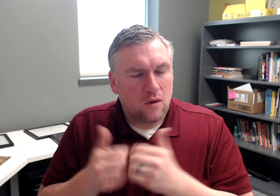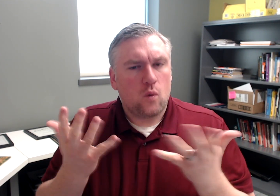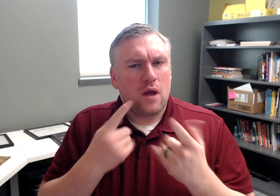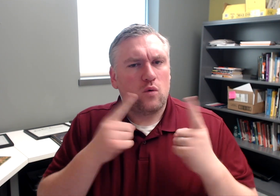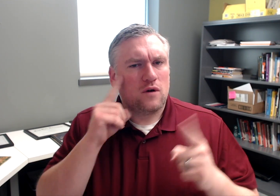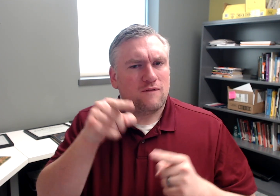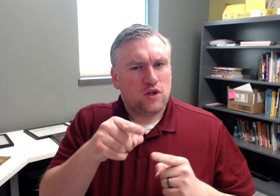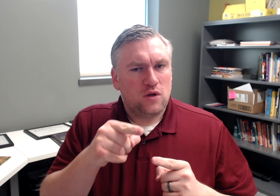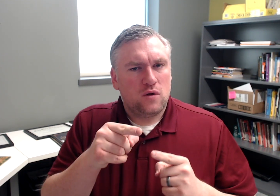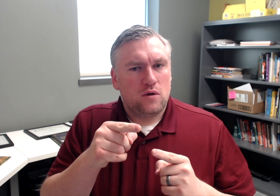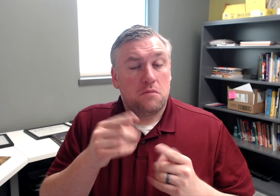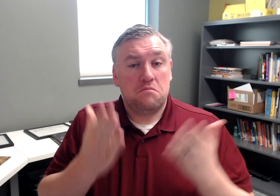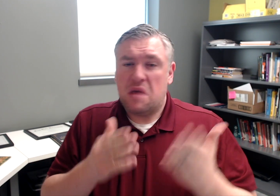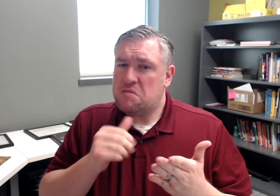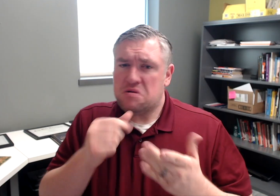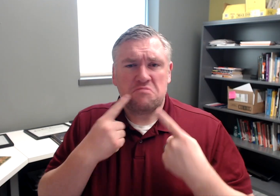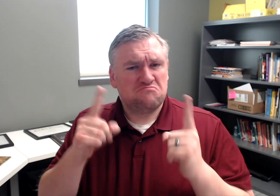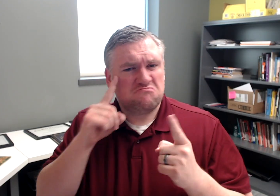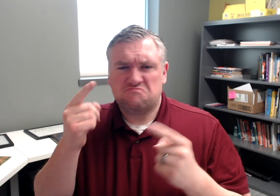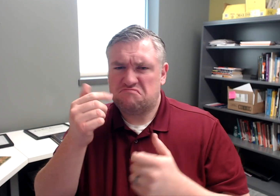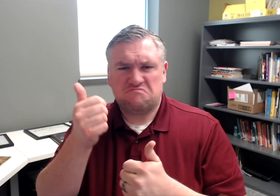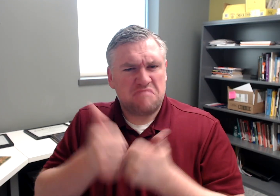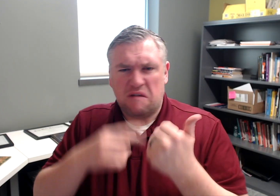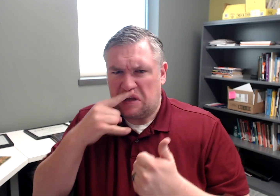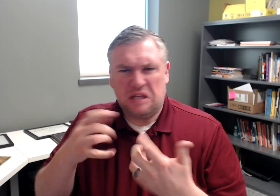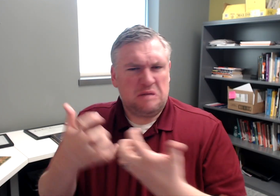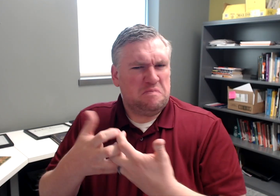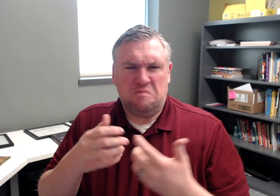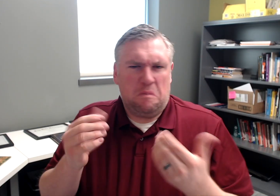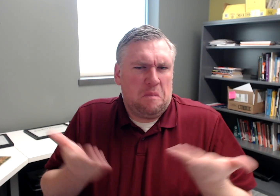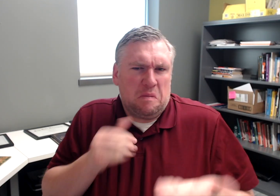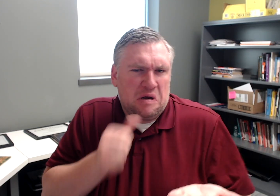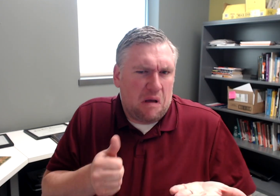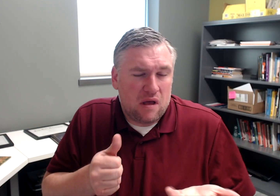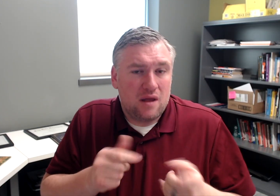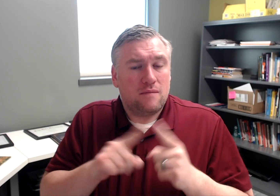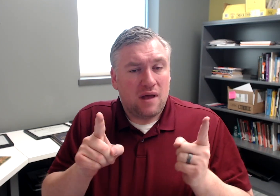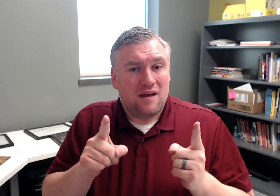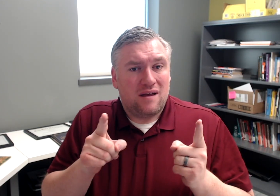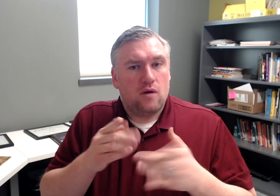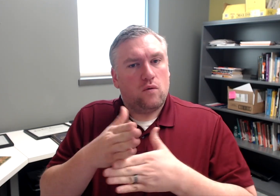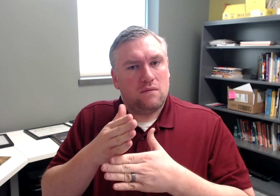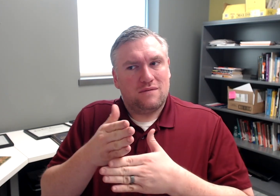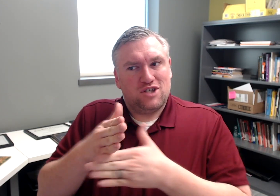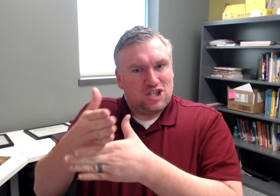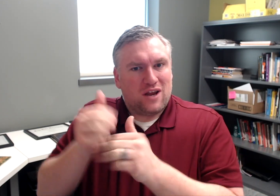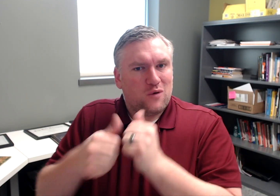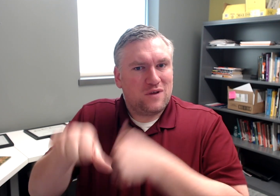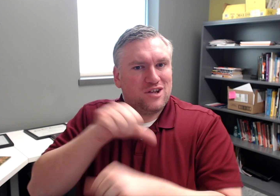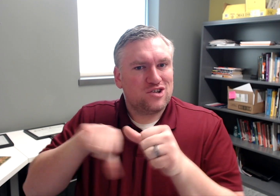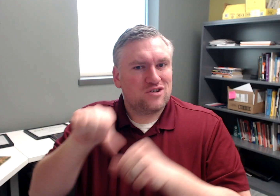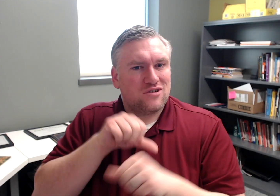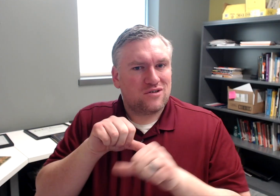how did that happen? What works for you? Maybe it doesn't work for every kid, of course, but share with each